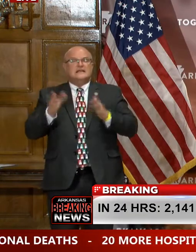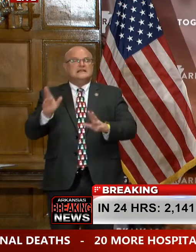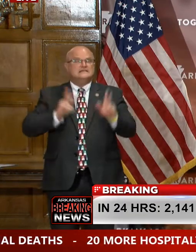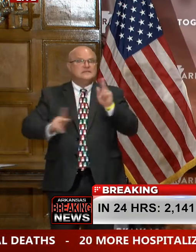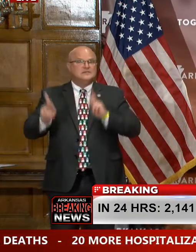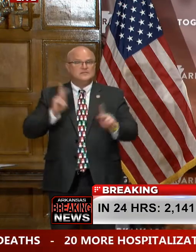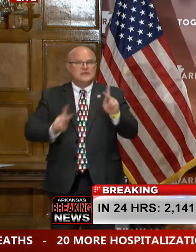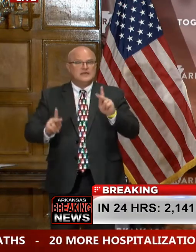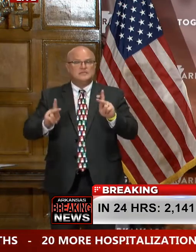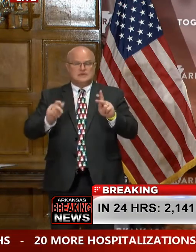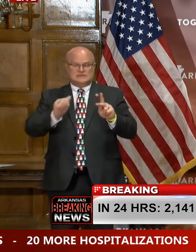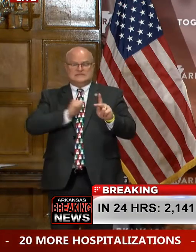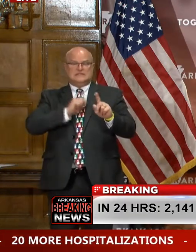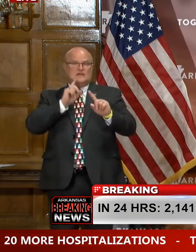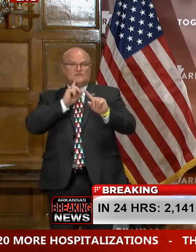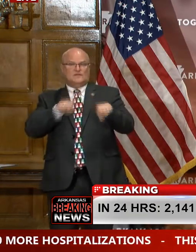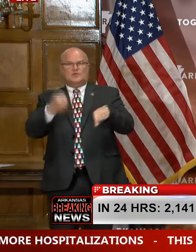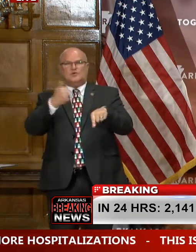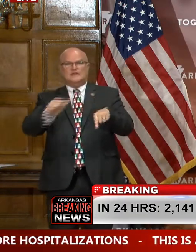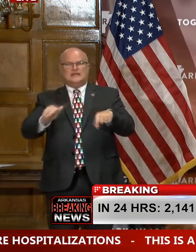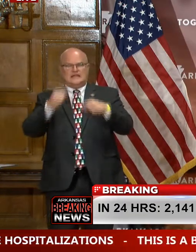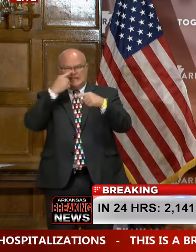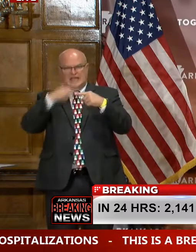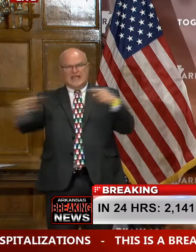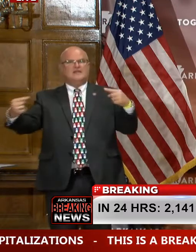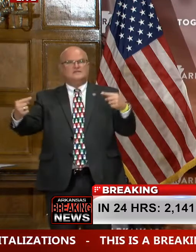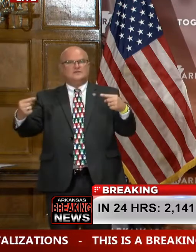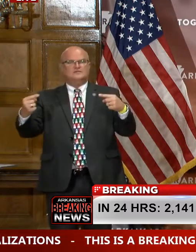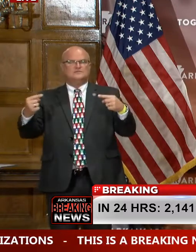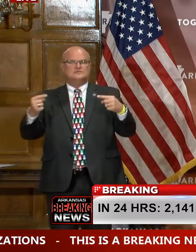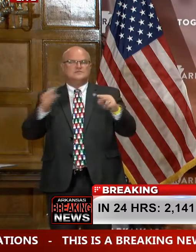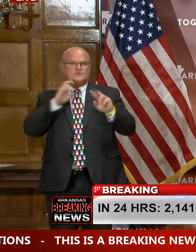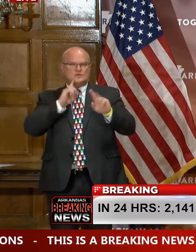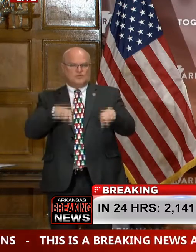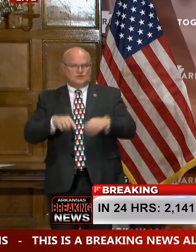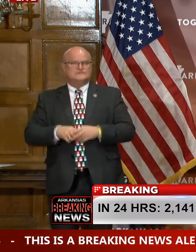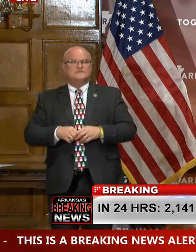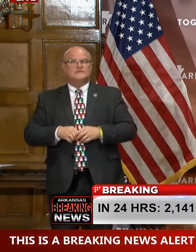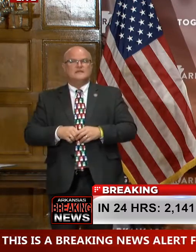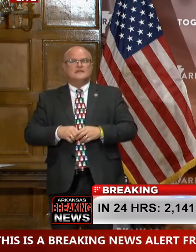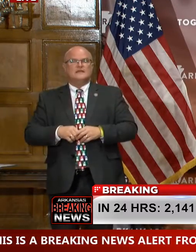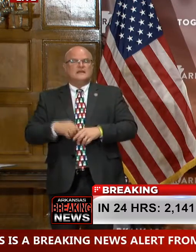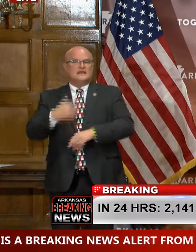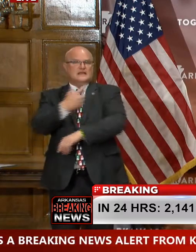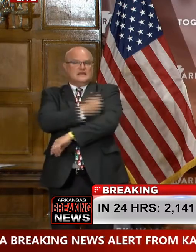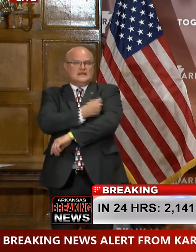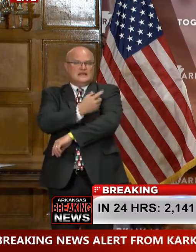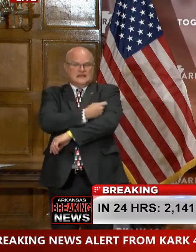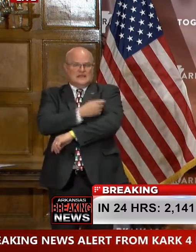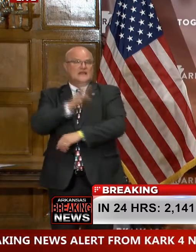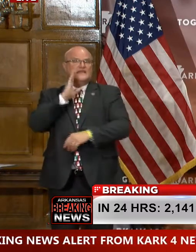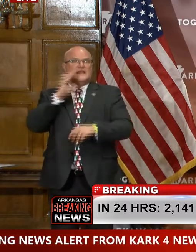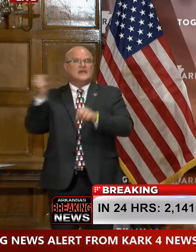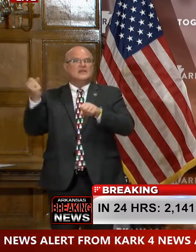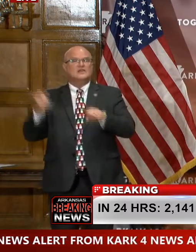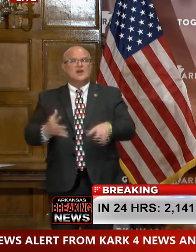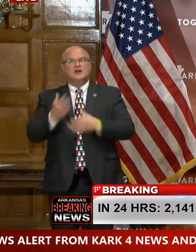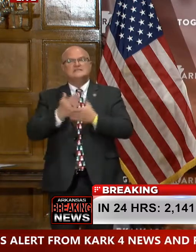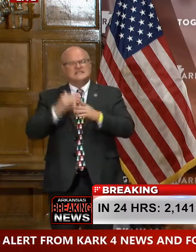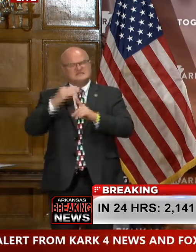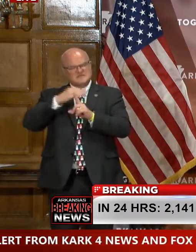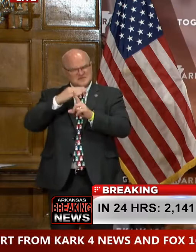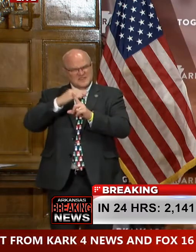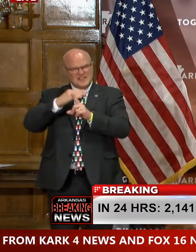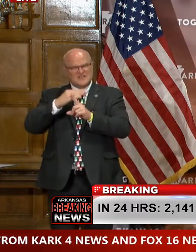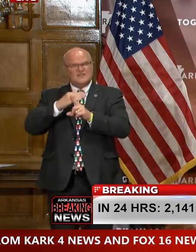public to self-report any adverse events. The vaccines are reactogenic, that is, they cause some fever,